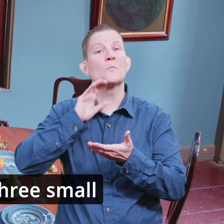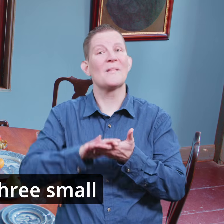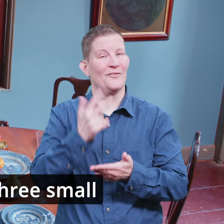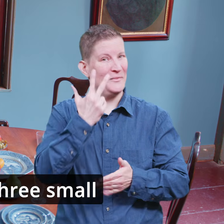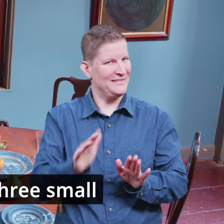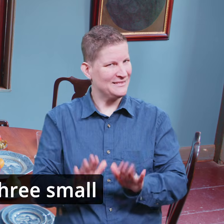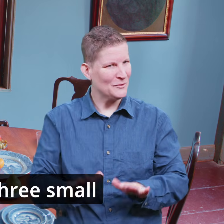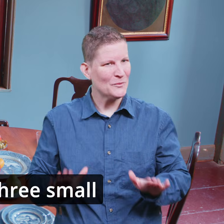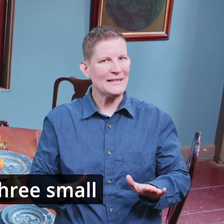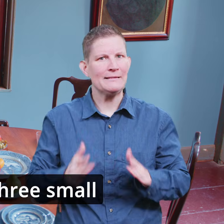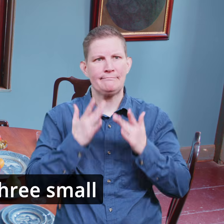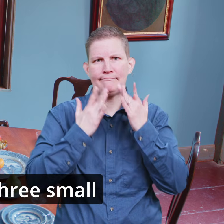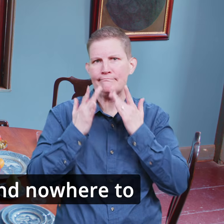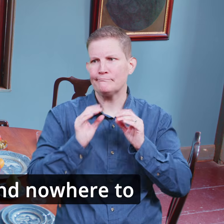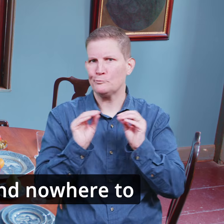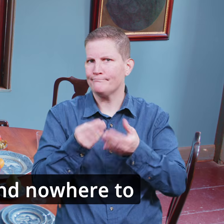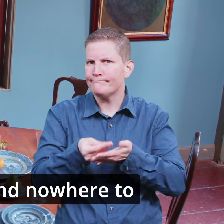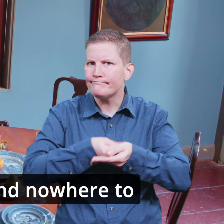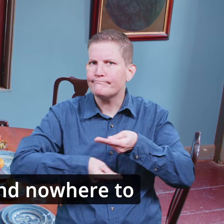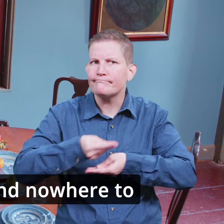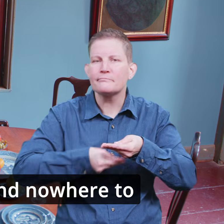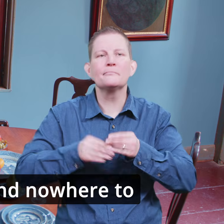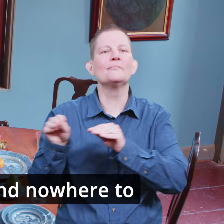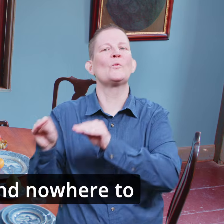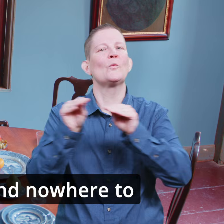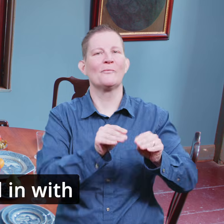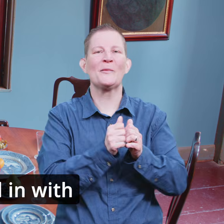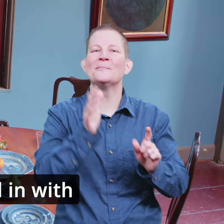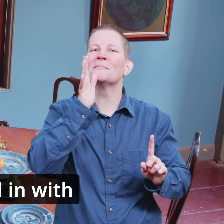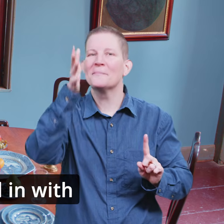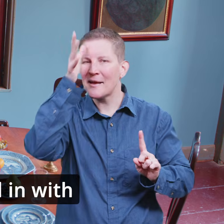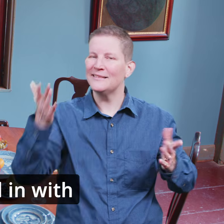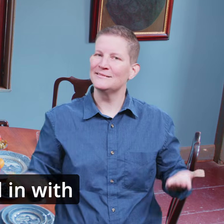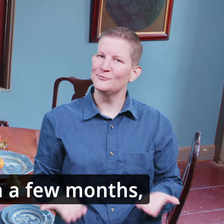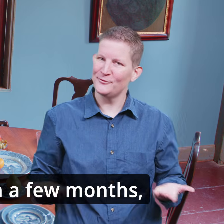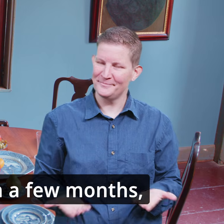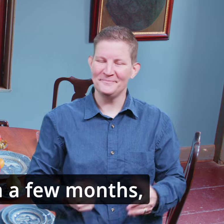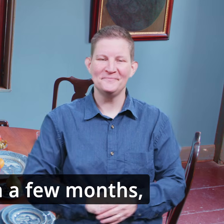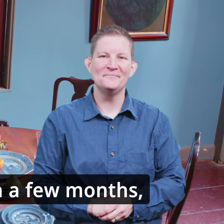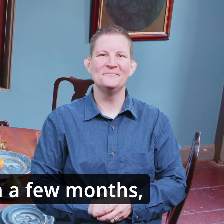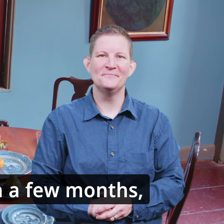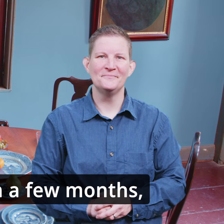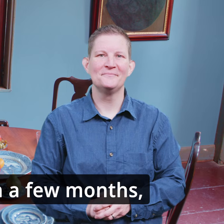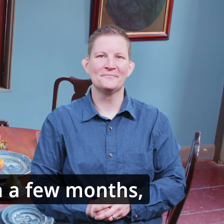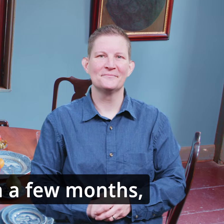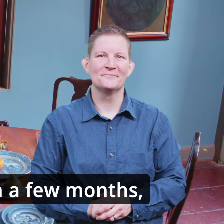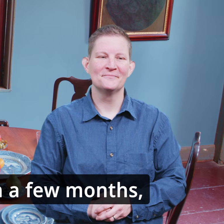illness. His wife and 3 small children had no money and nowhere to live, so they moved in with their grandparents.